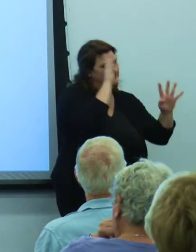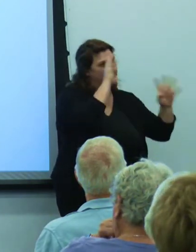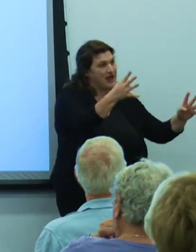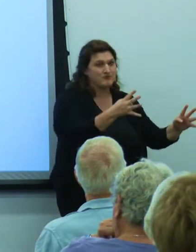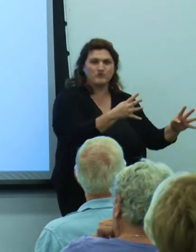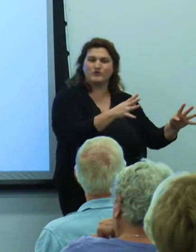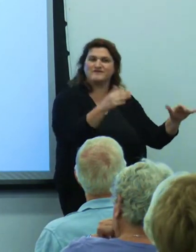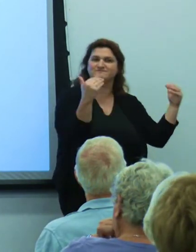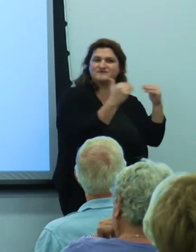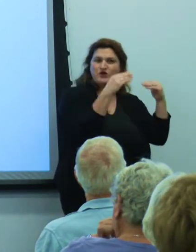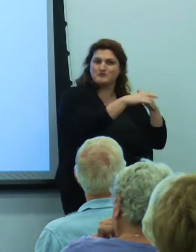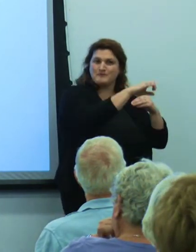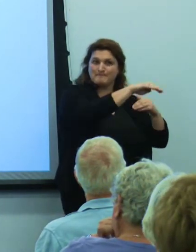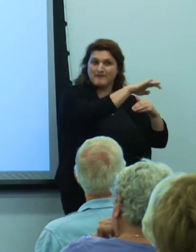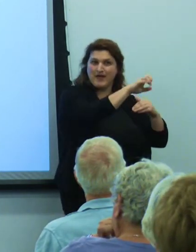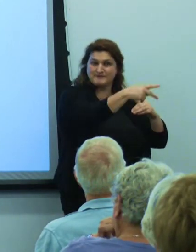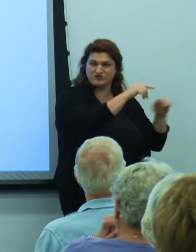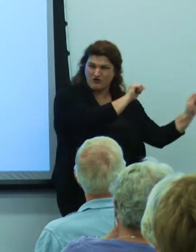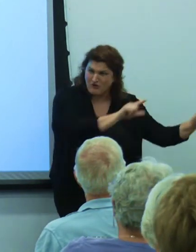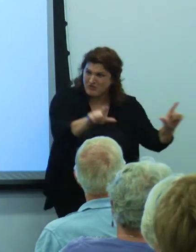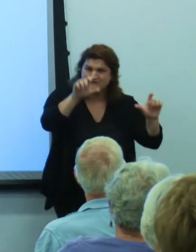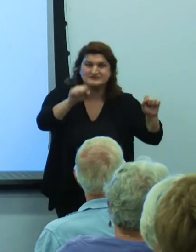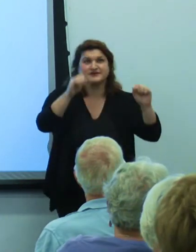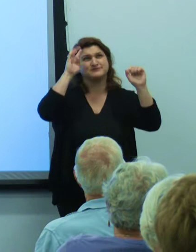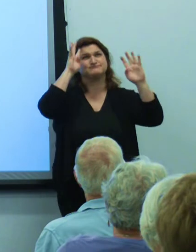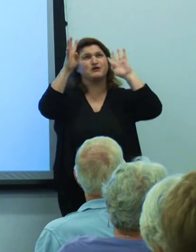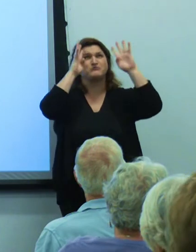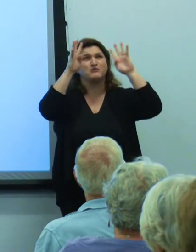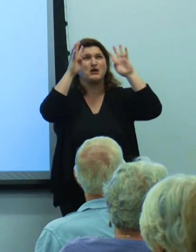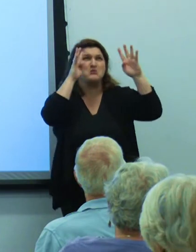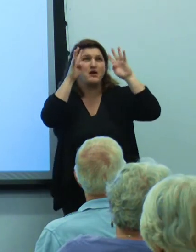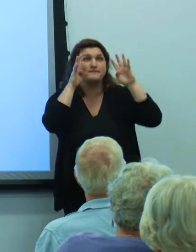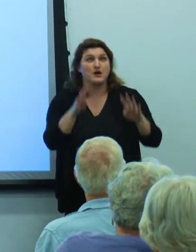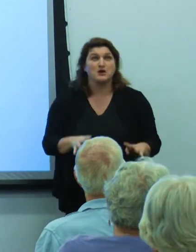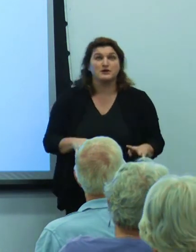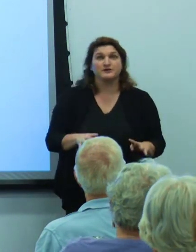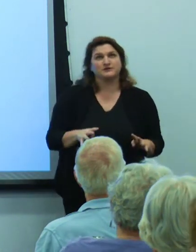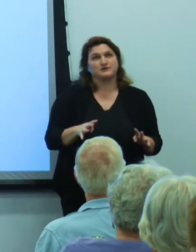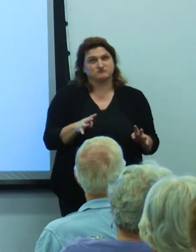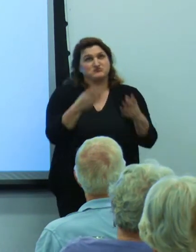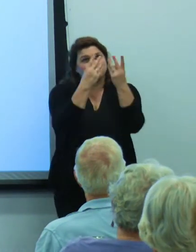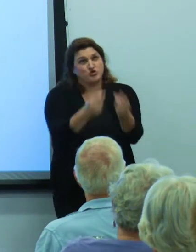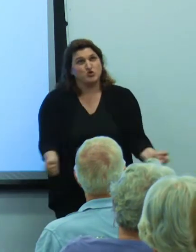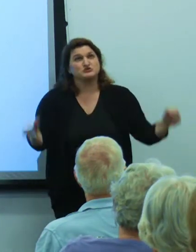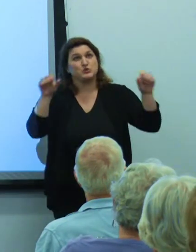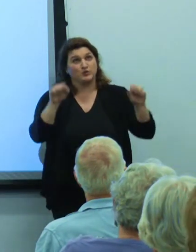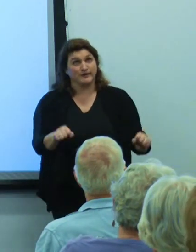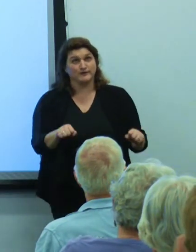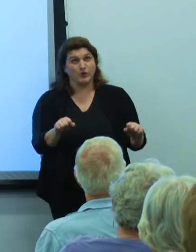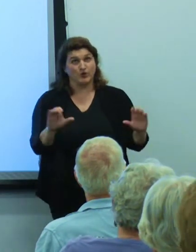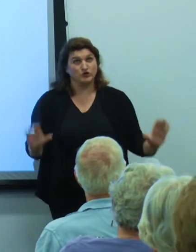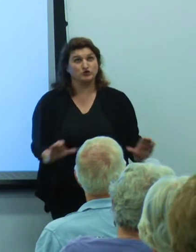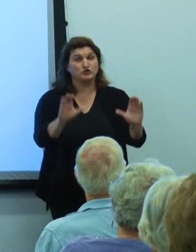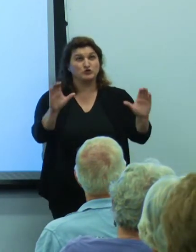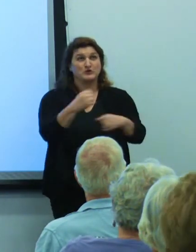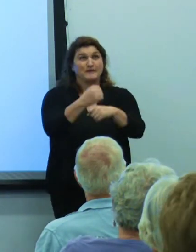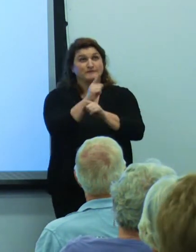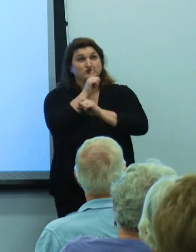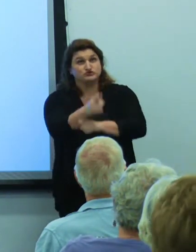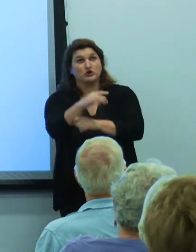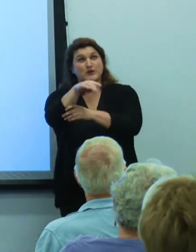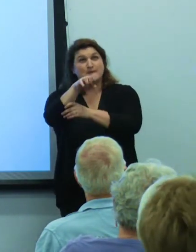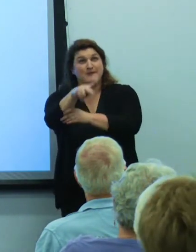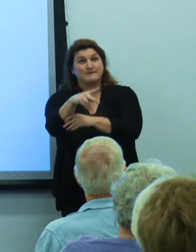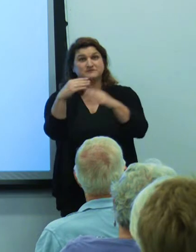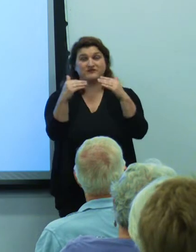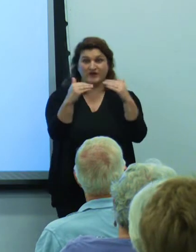sense solutions that the Ohio Supreme Court did not take. And yet, really, courts all the time just